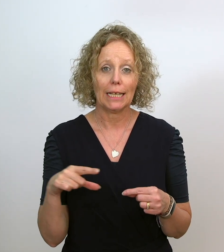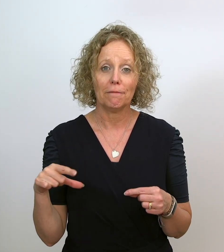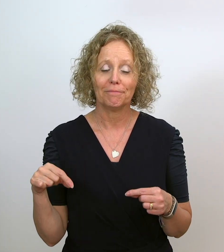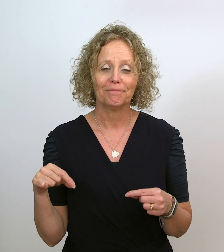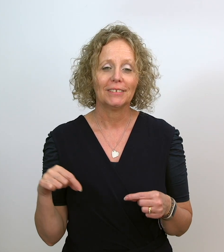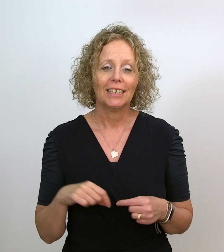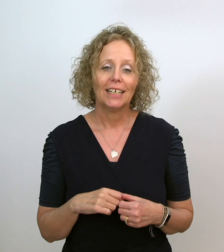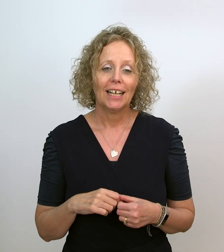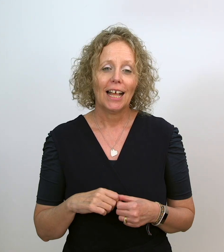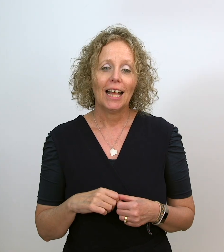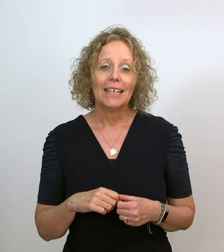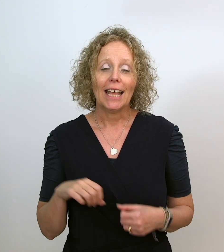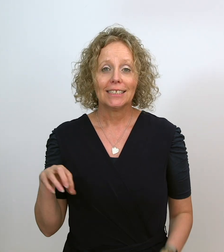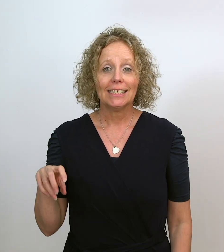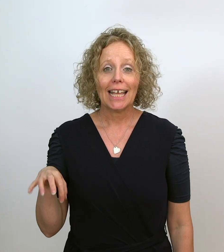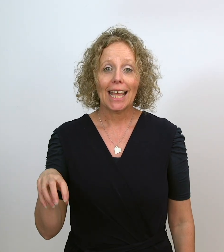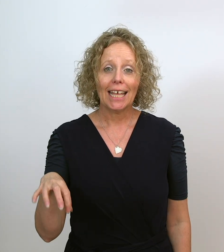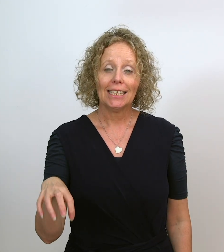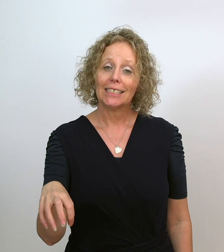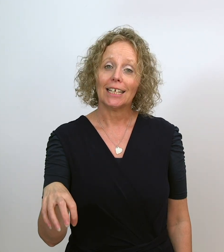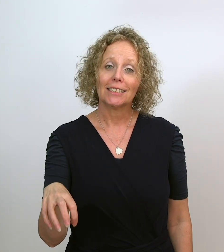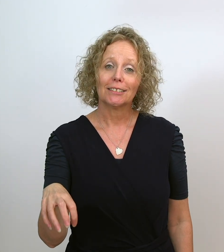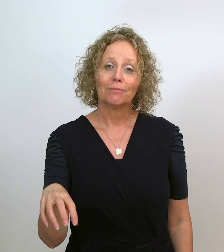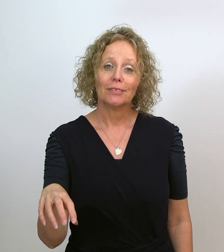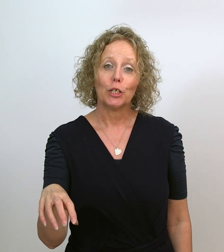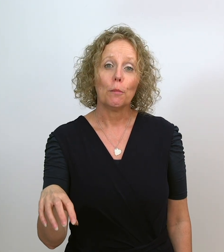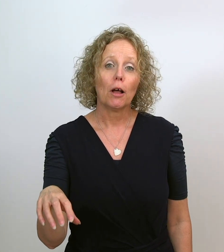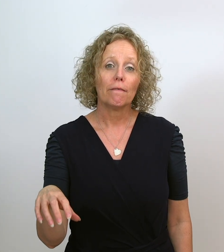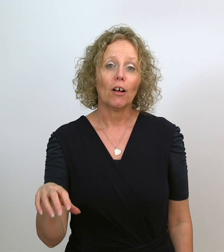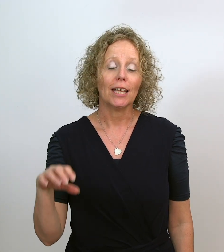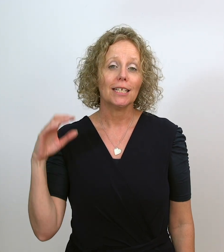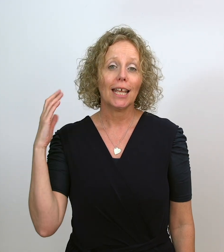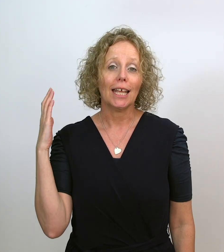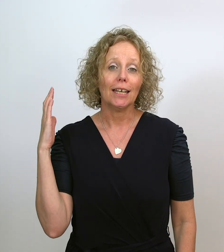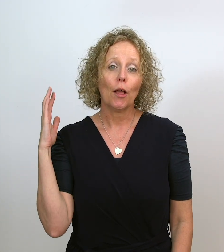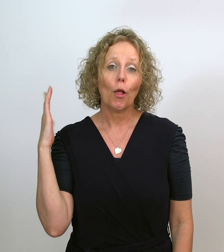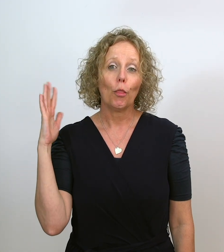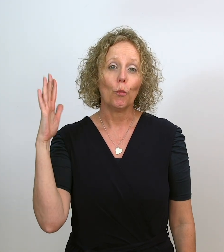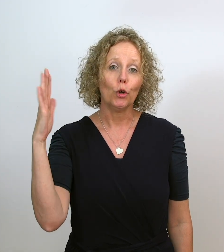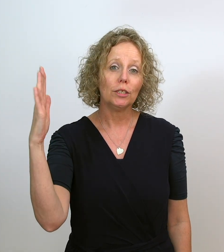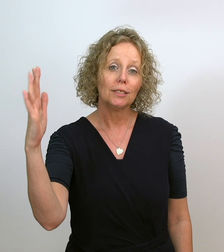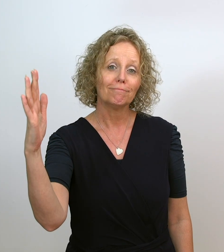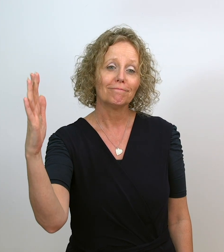leaf. Next is insects that you might find in the woods